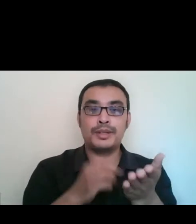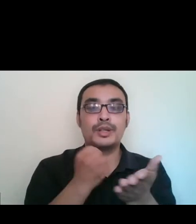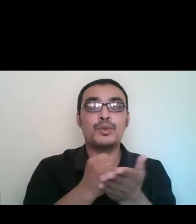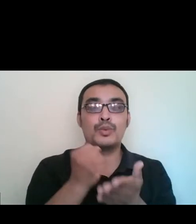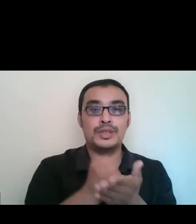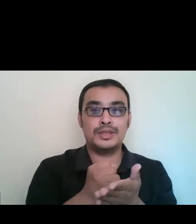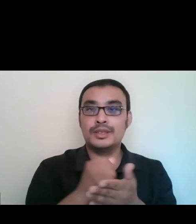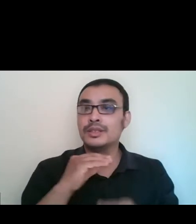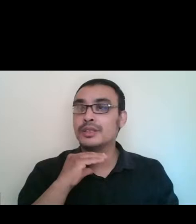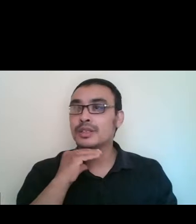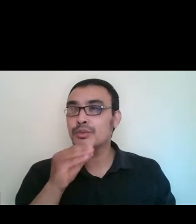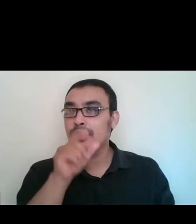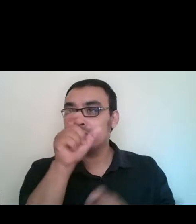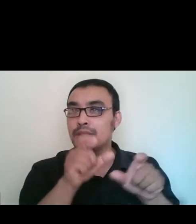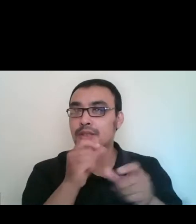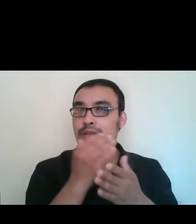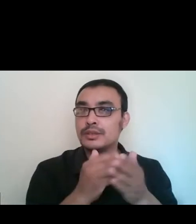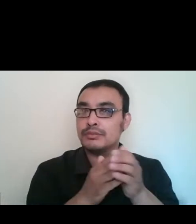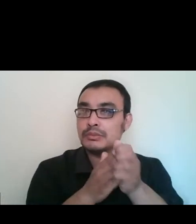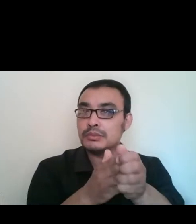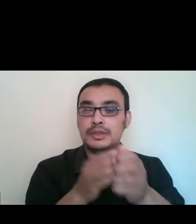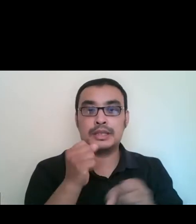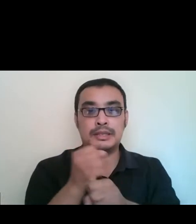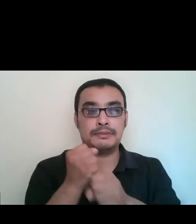can be in a leadership role.